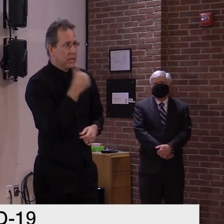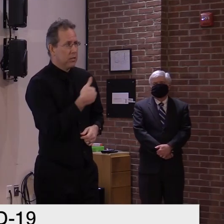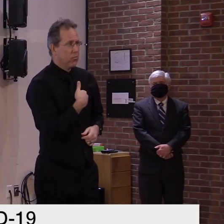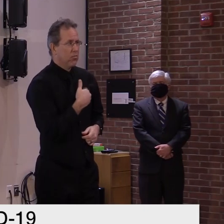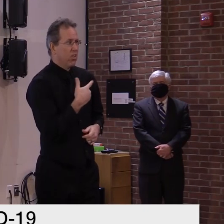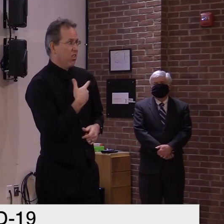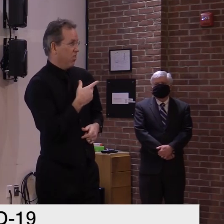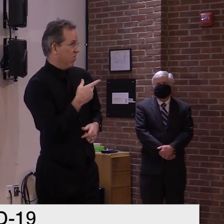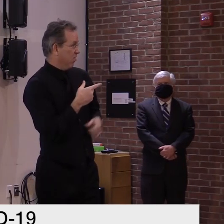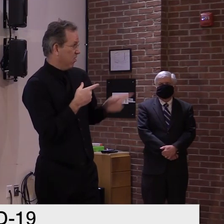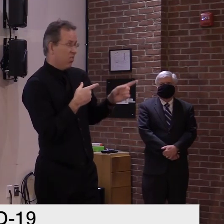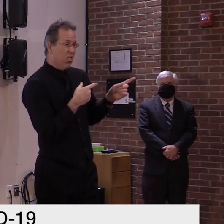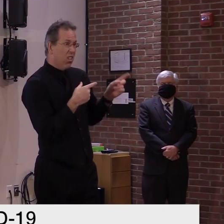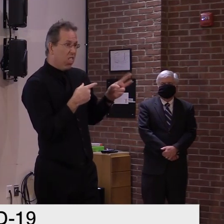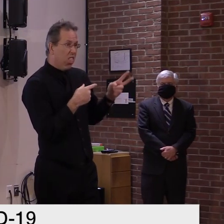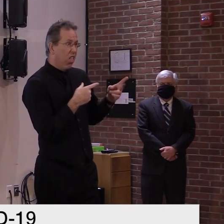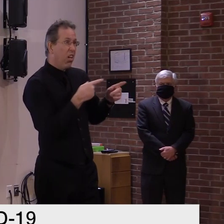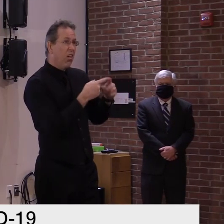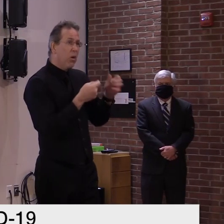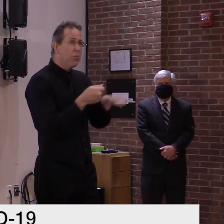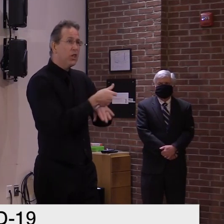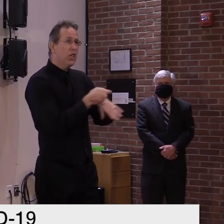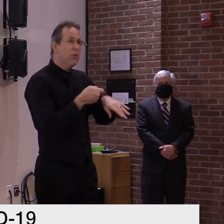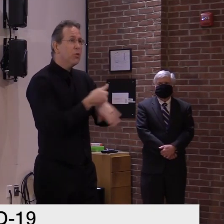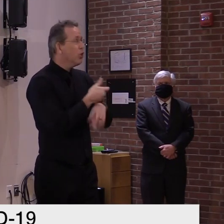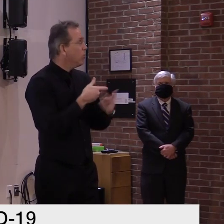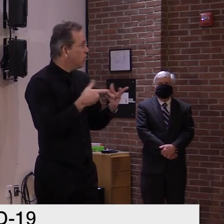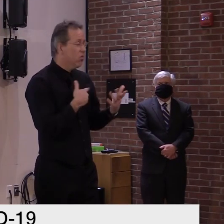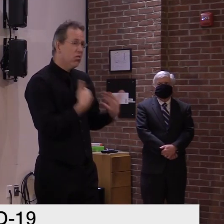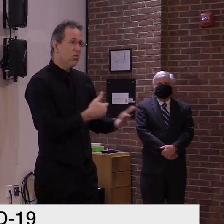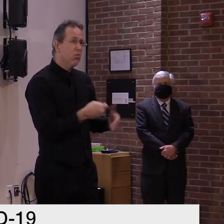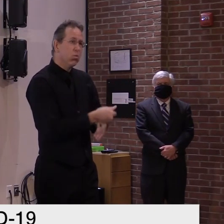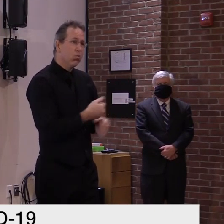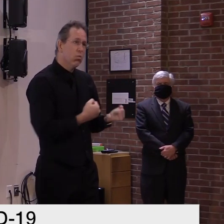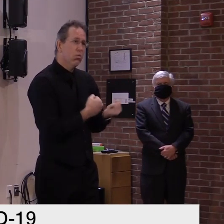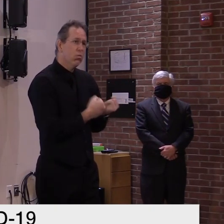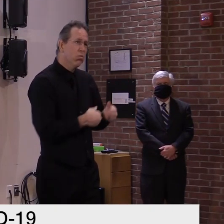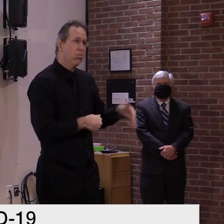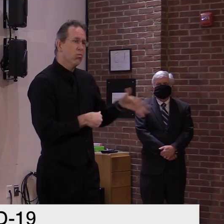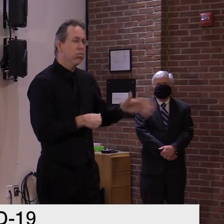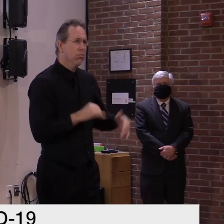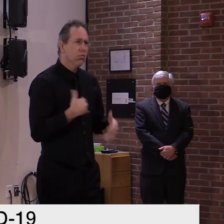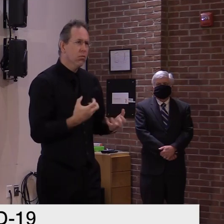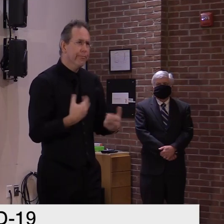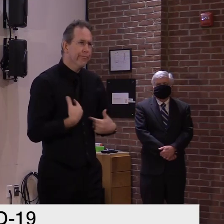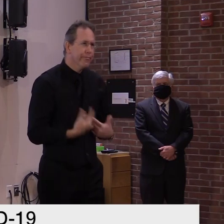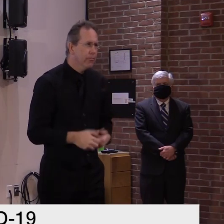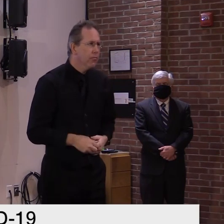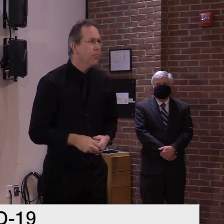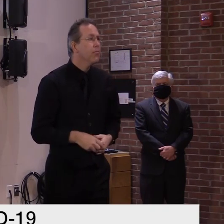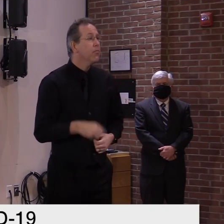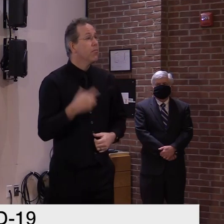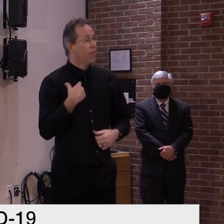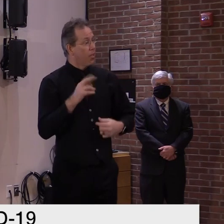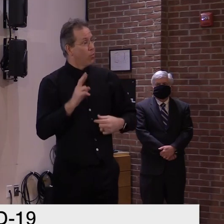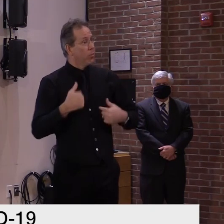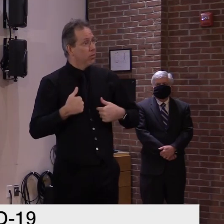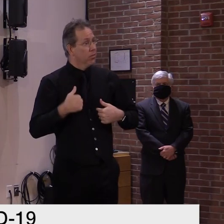nor in the second election. So from my standpoint, I'm a Republican who doesn't support